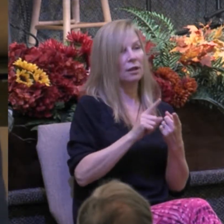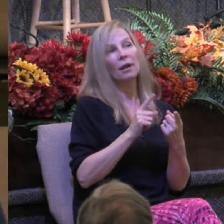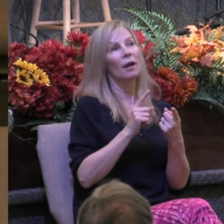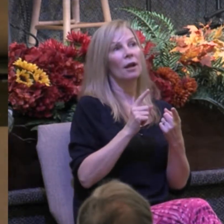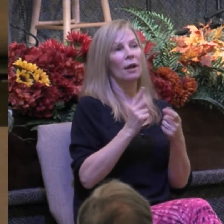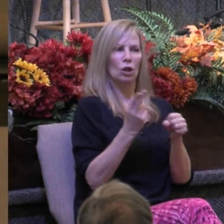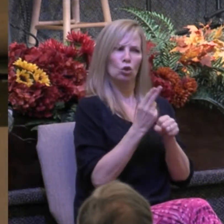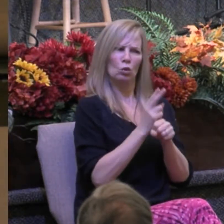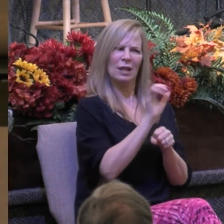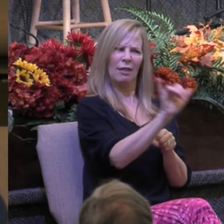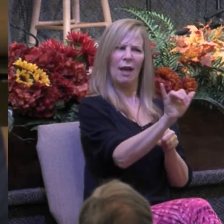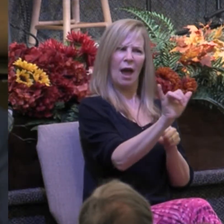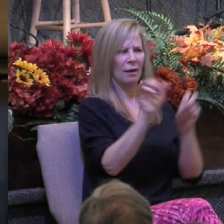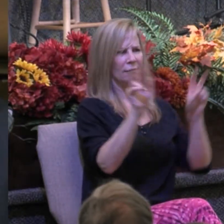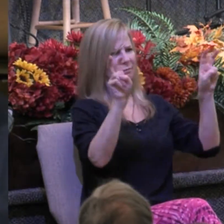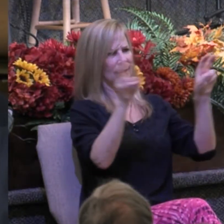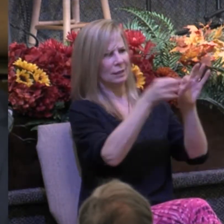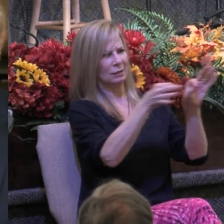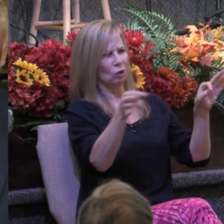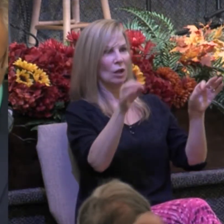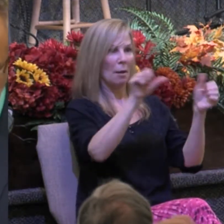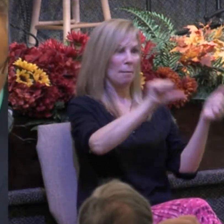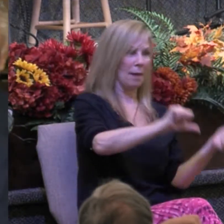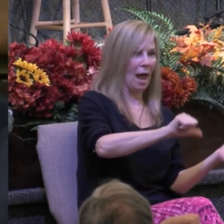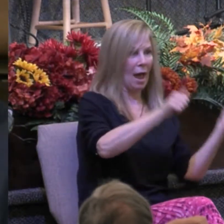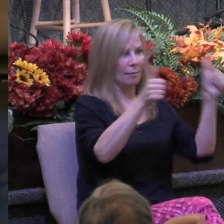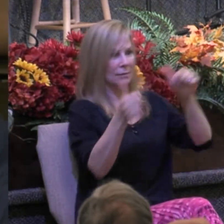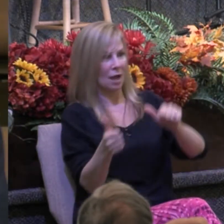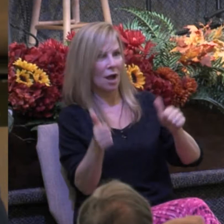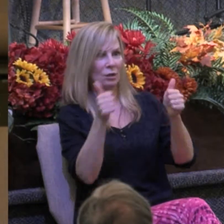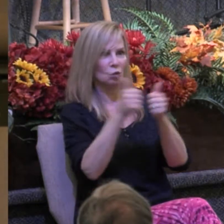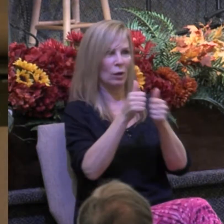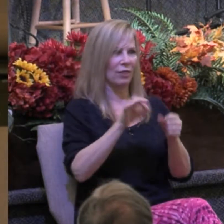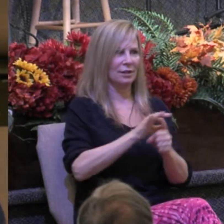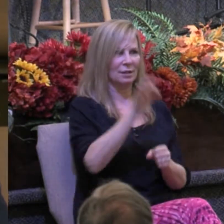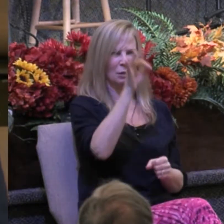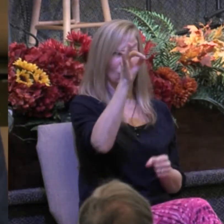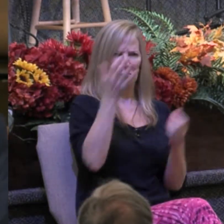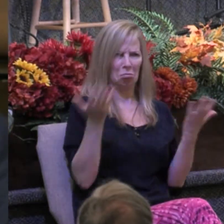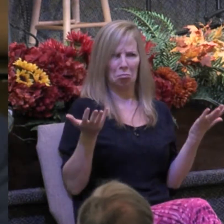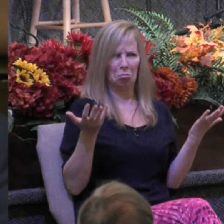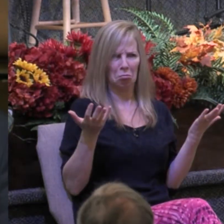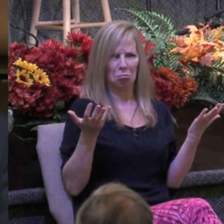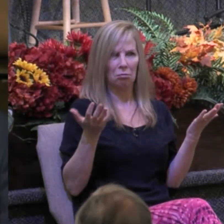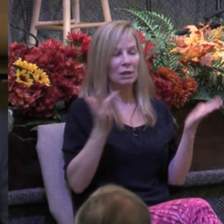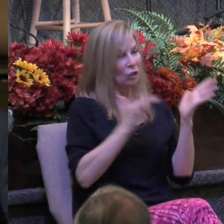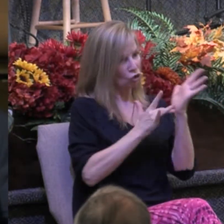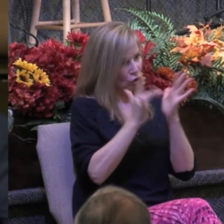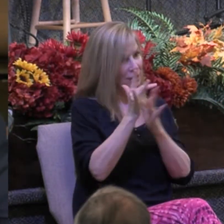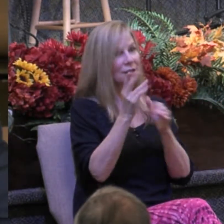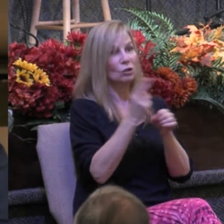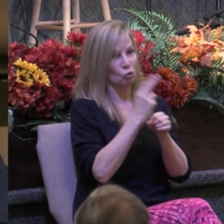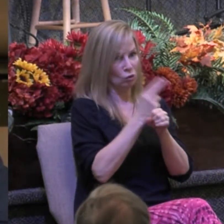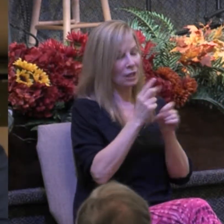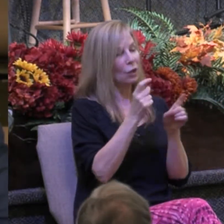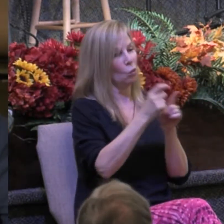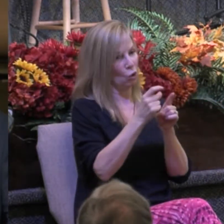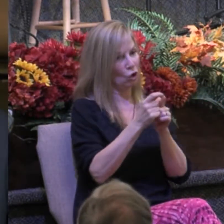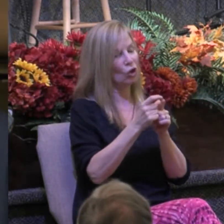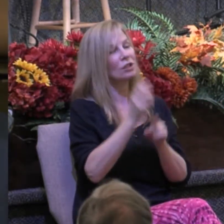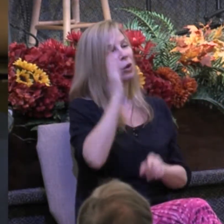using this expression, baptized with the Holy Spirit, Jesus is using words that will be